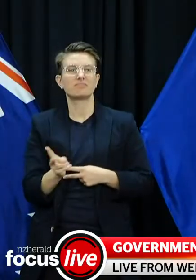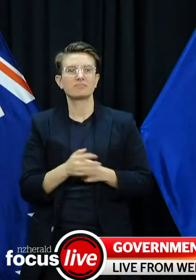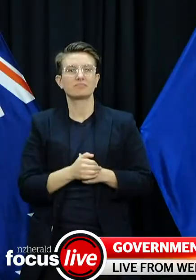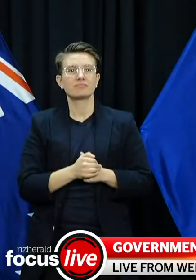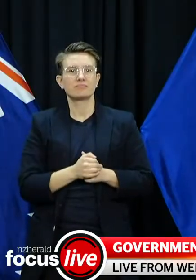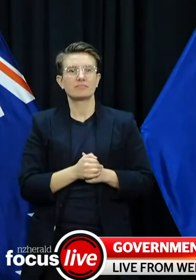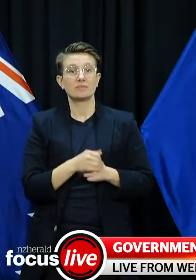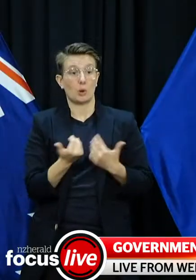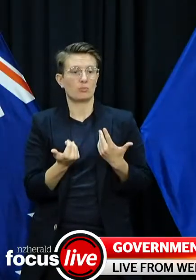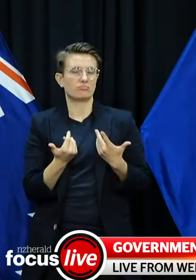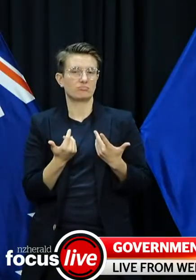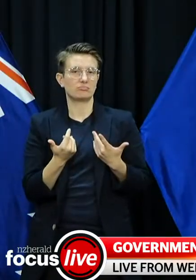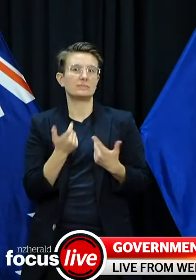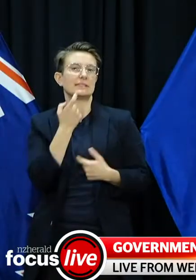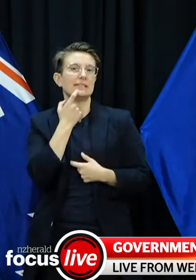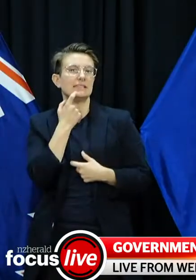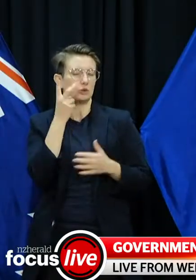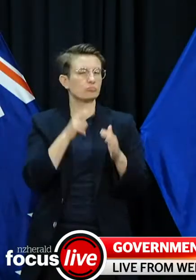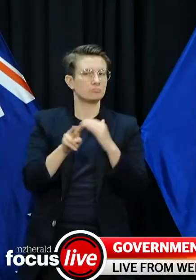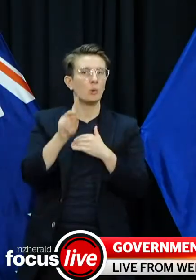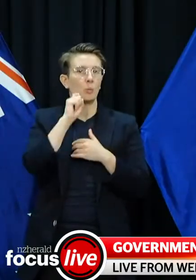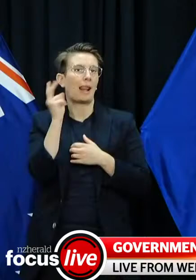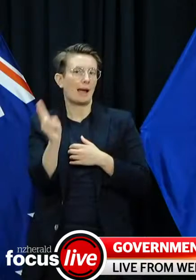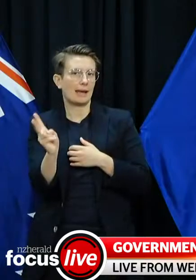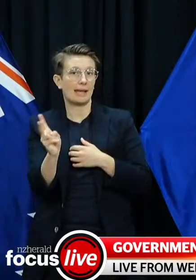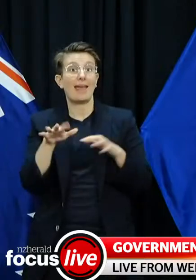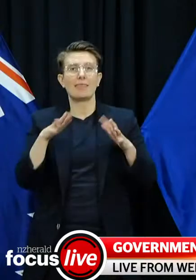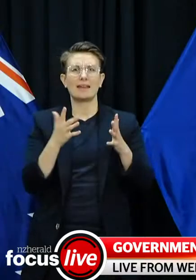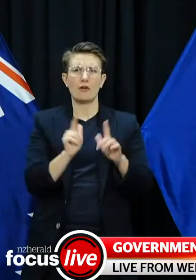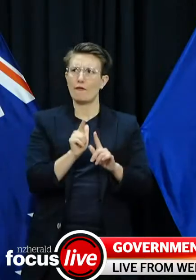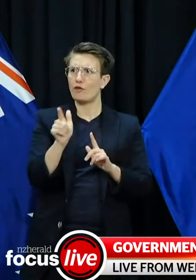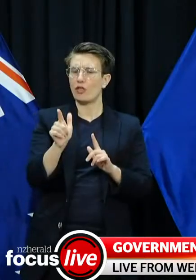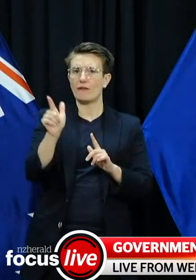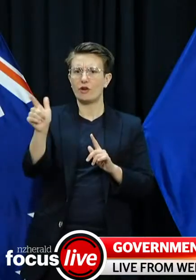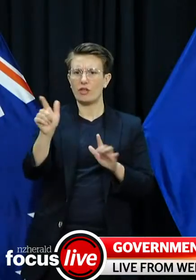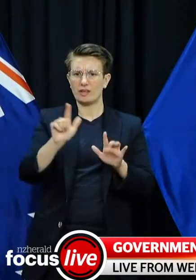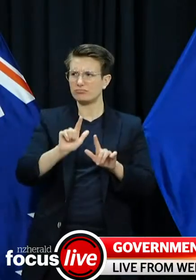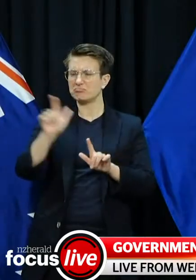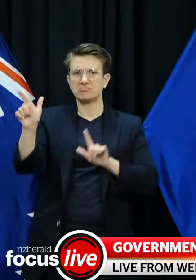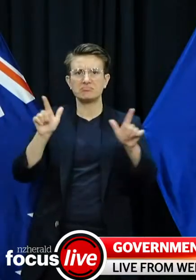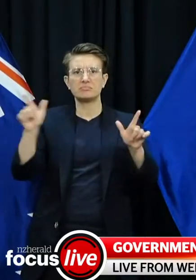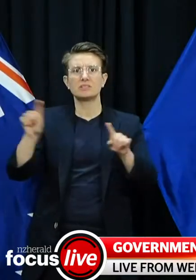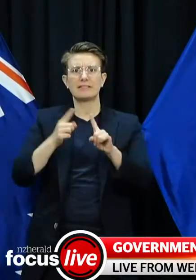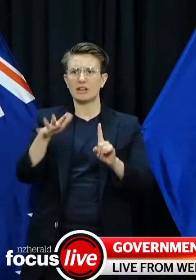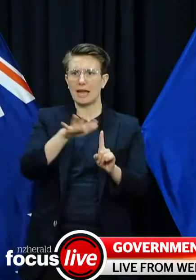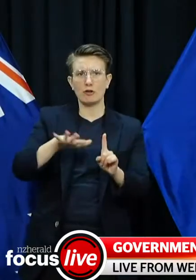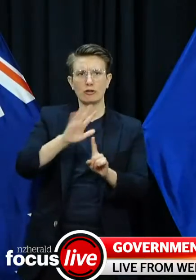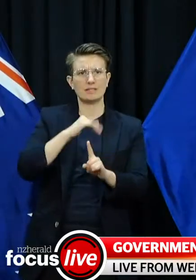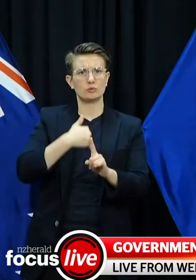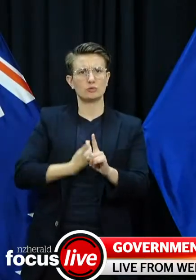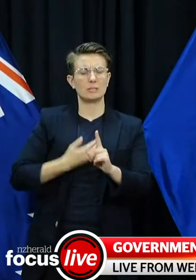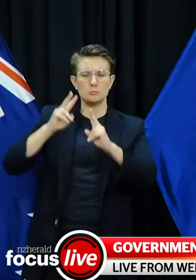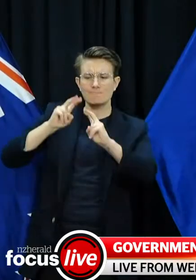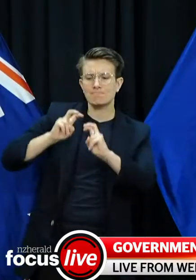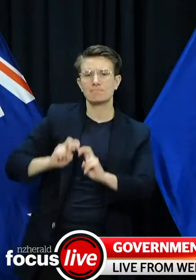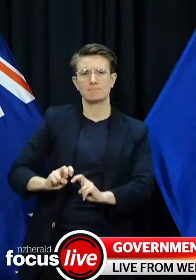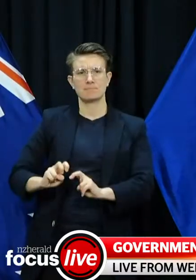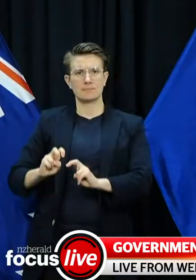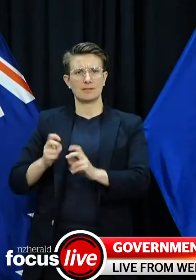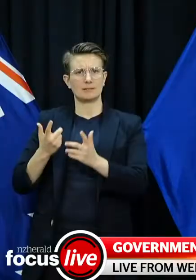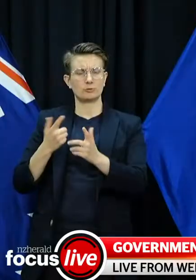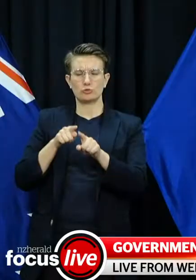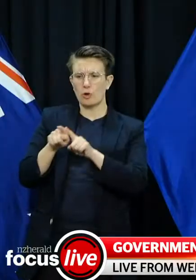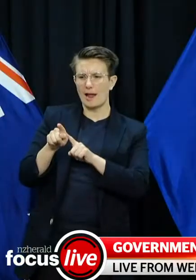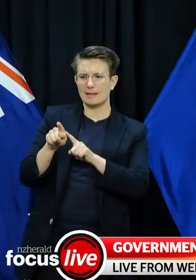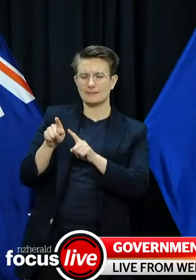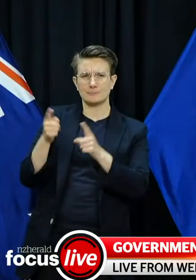not unexpected. And then when you get farther and farther away, you have to invoke other mechanisms that are a little less certain, certainly in